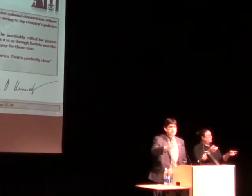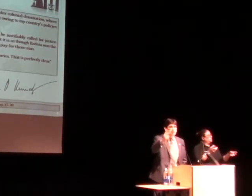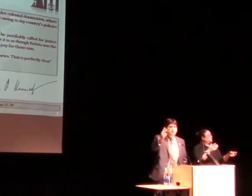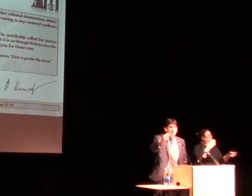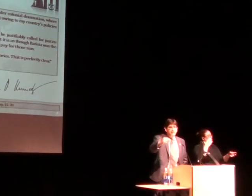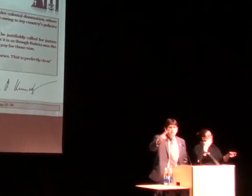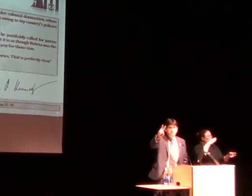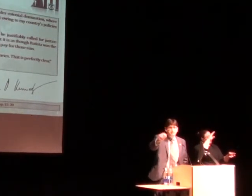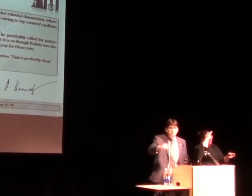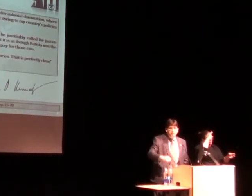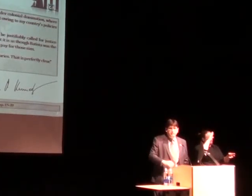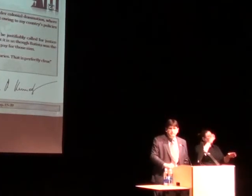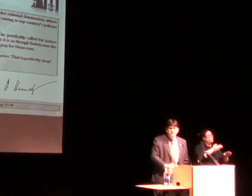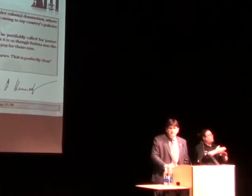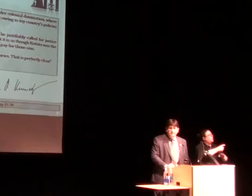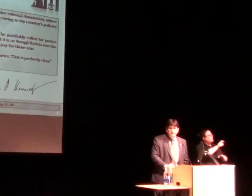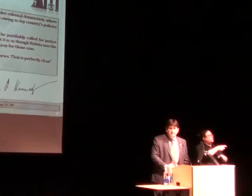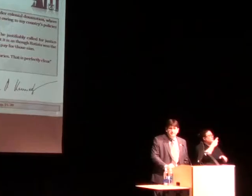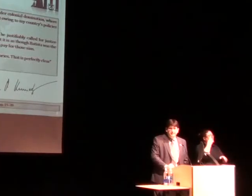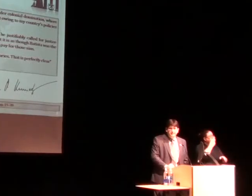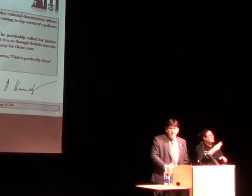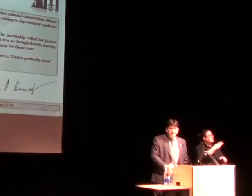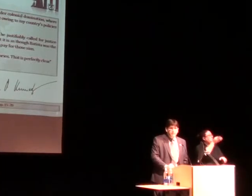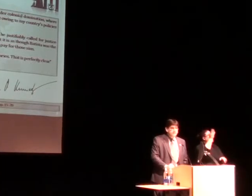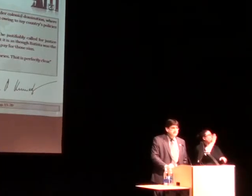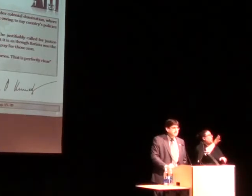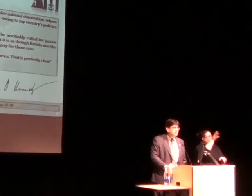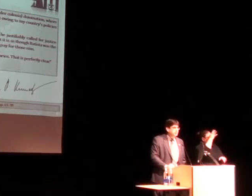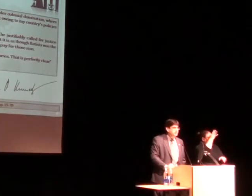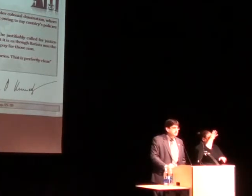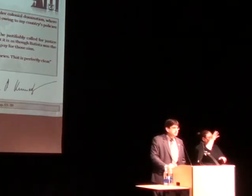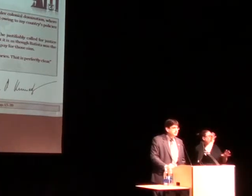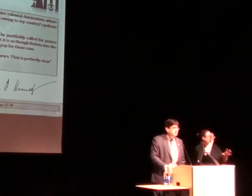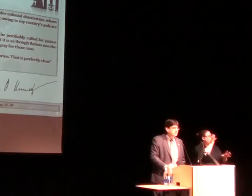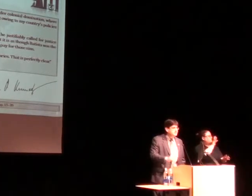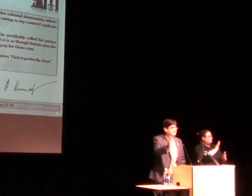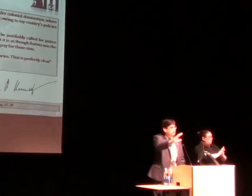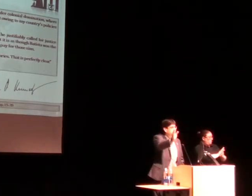to see The Godfather, second part. Have you seen that movie?